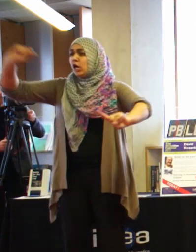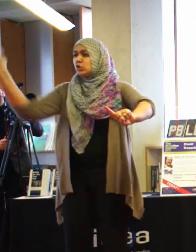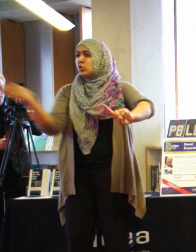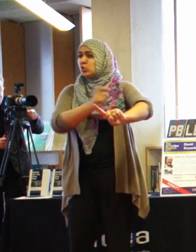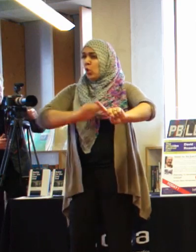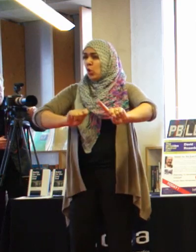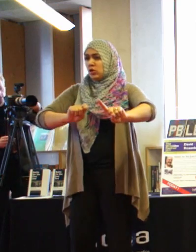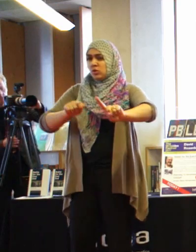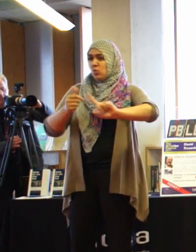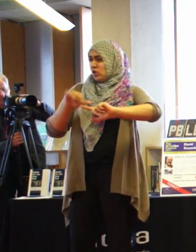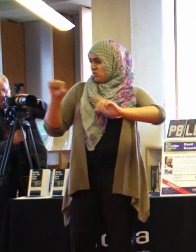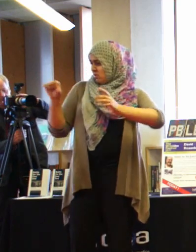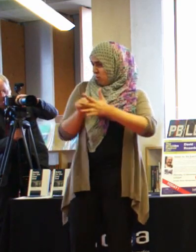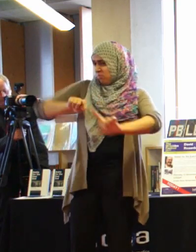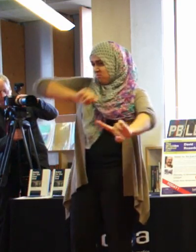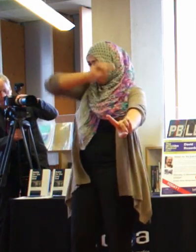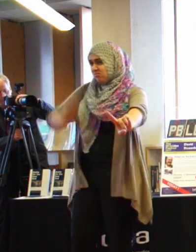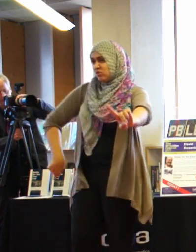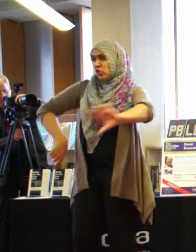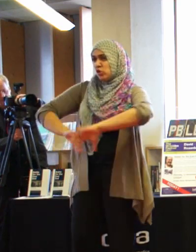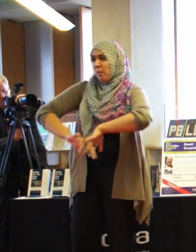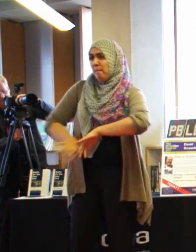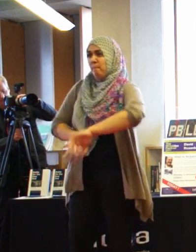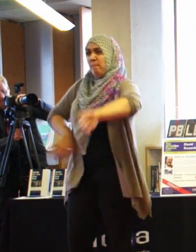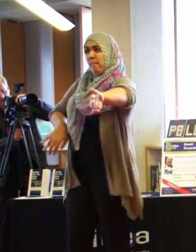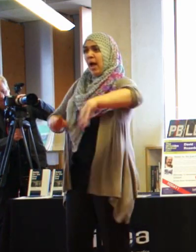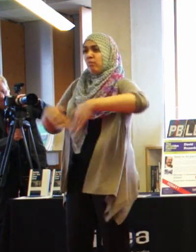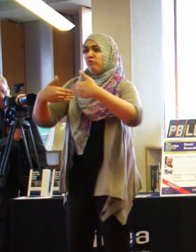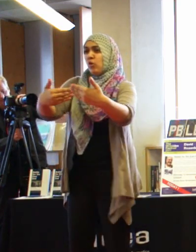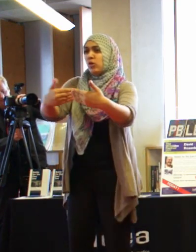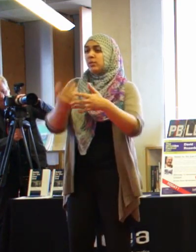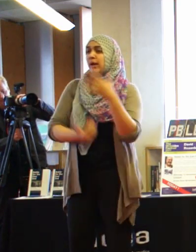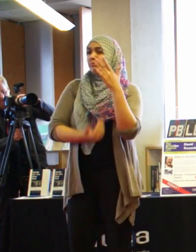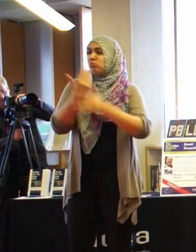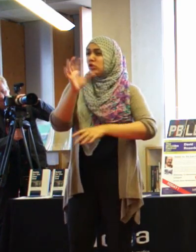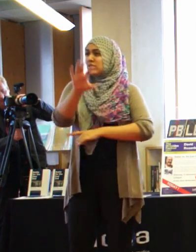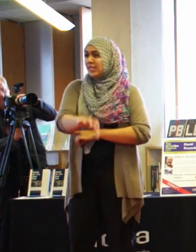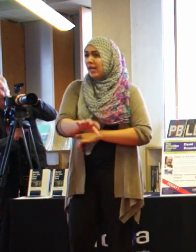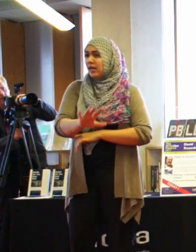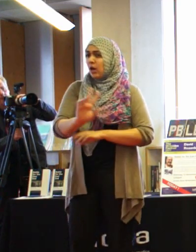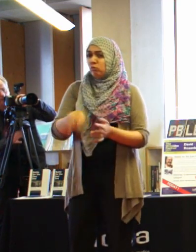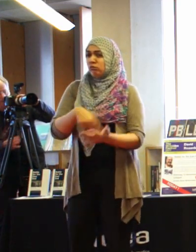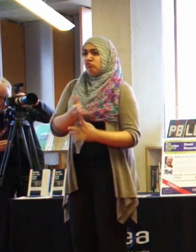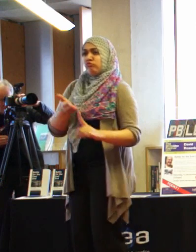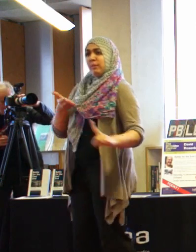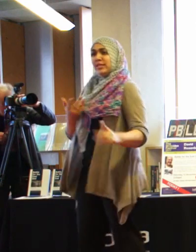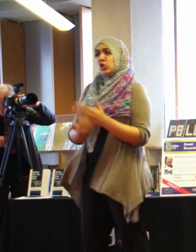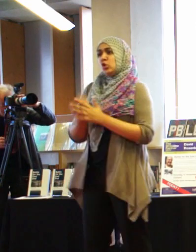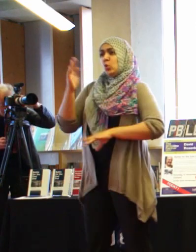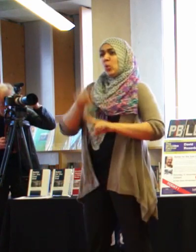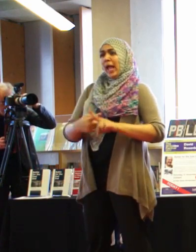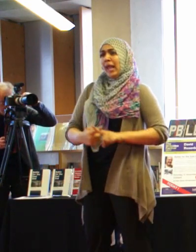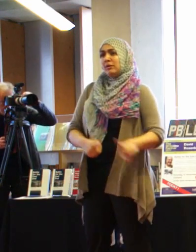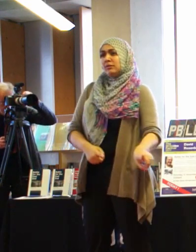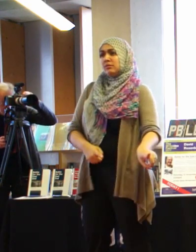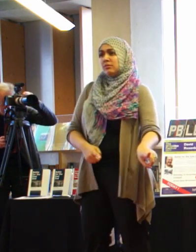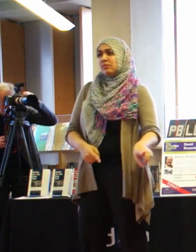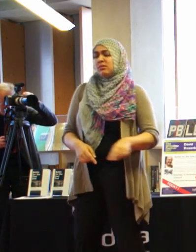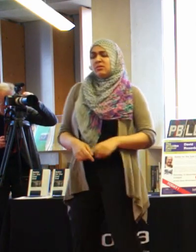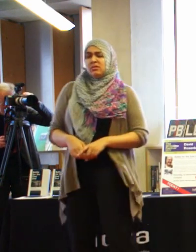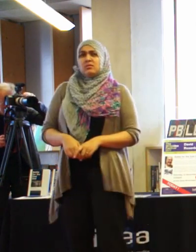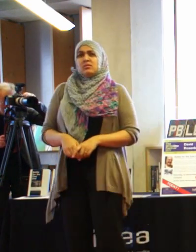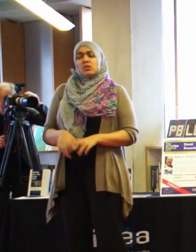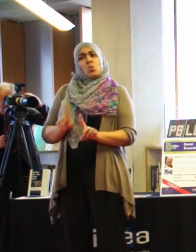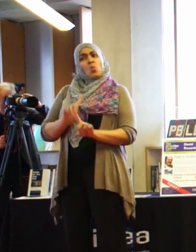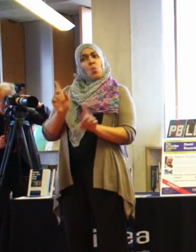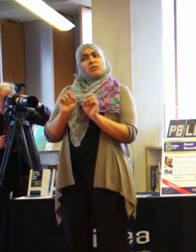the knot of the past to the coming of the modern state. We stand for the New England." And as for what kind of state